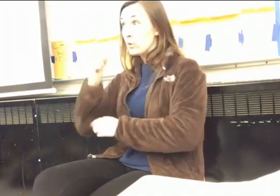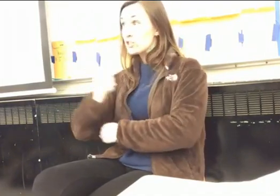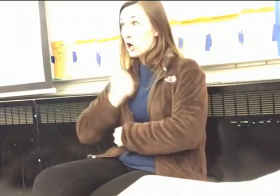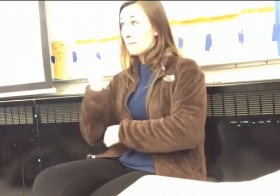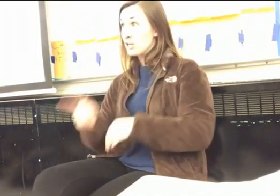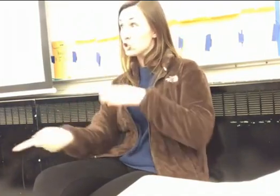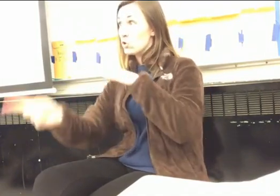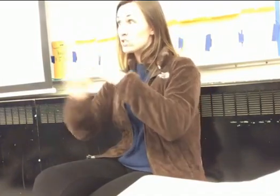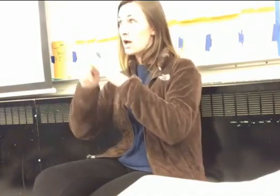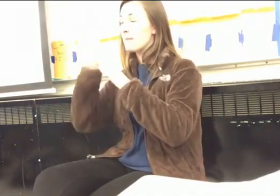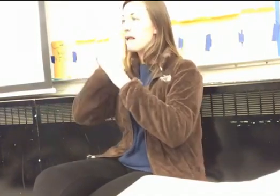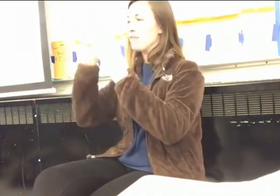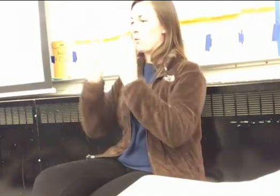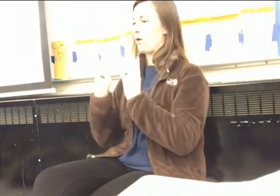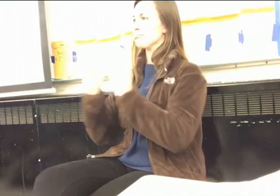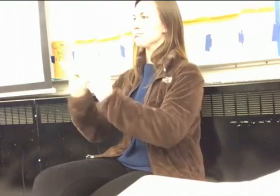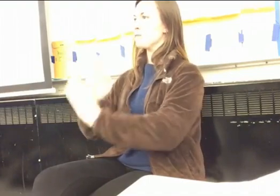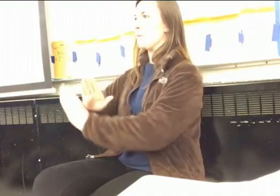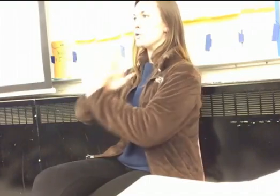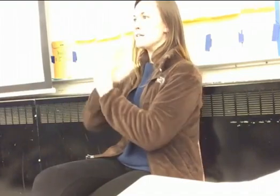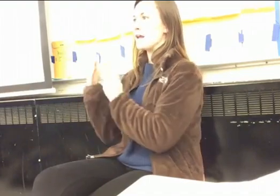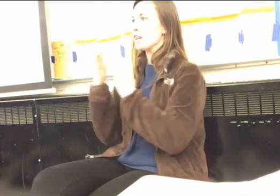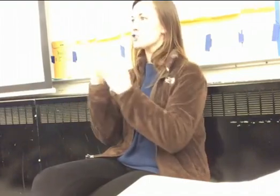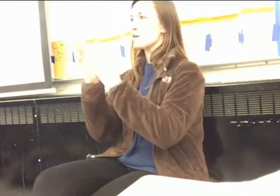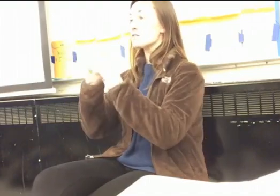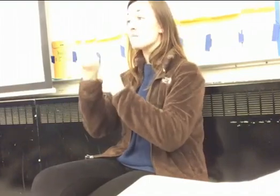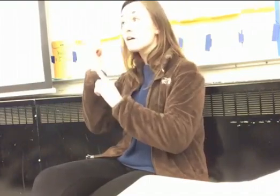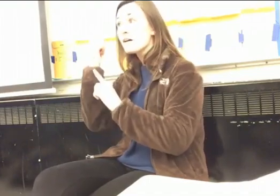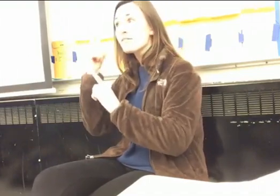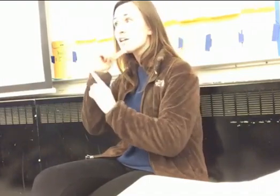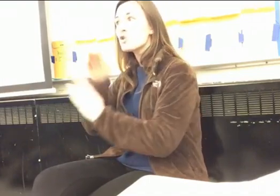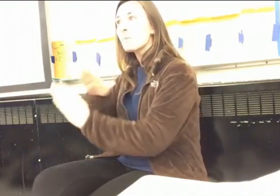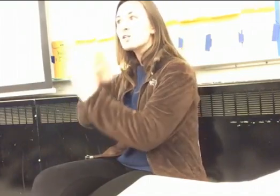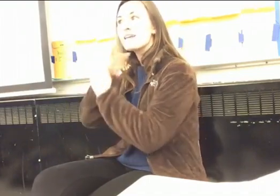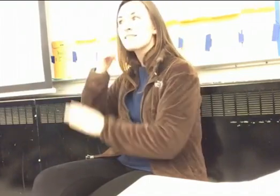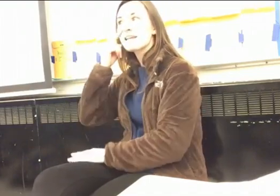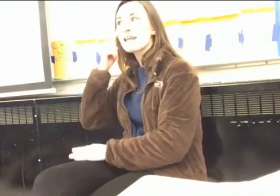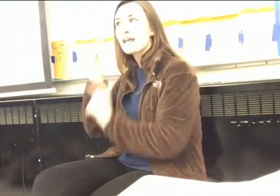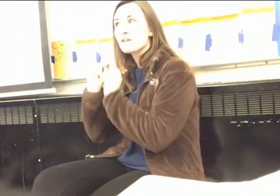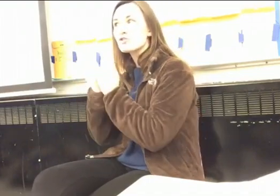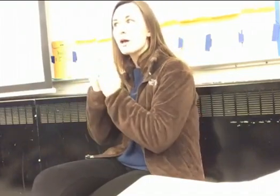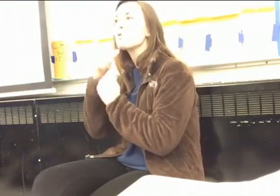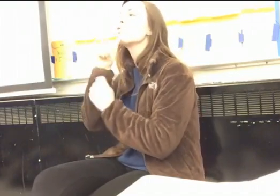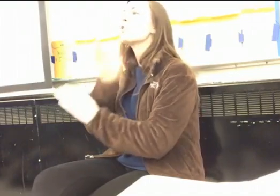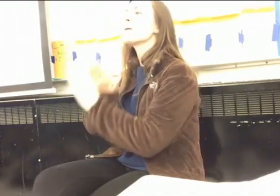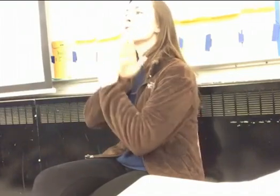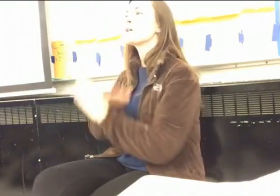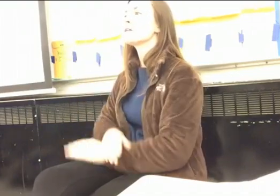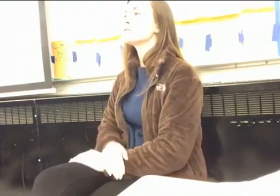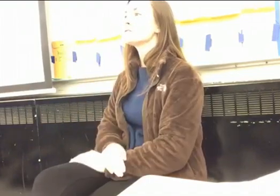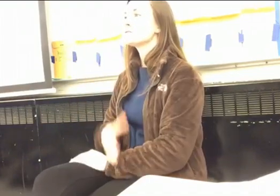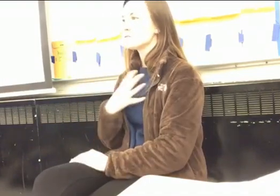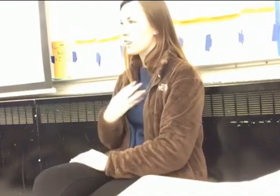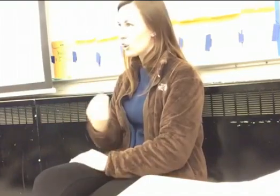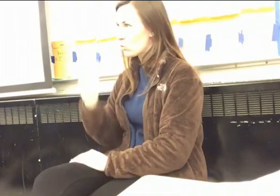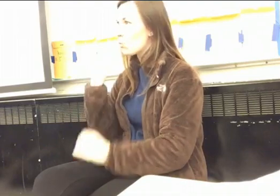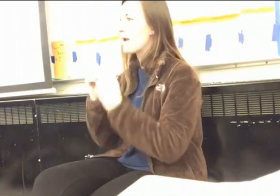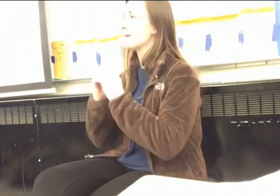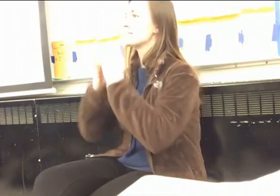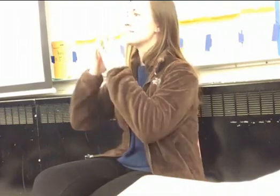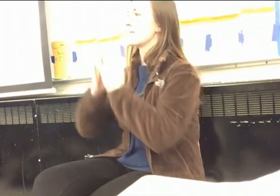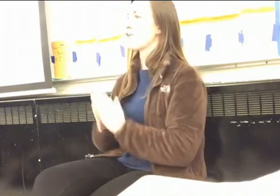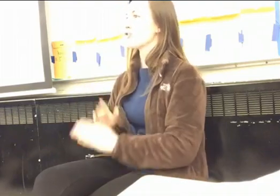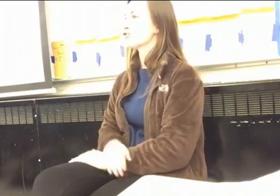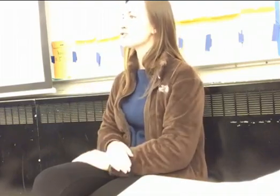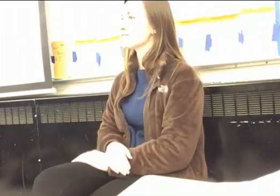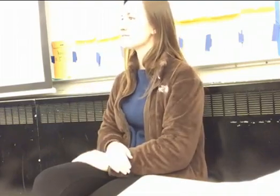they're going to line the trails, but they are not going to protect the native tribe. Who are they going to protect instead? The white people. The white settlers, yeah.